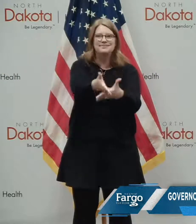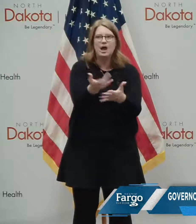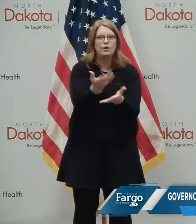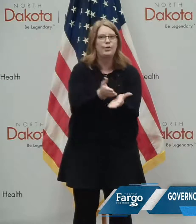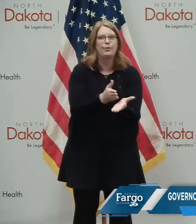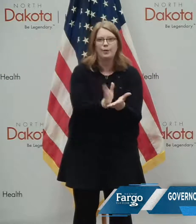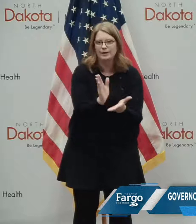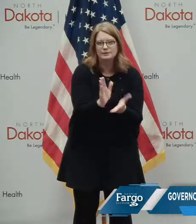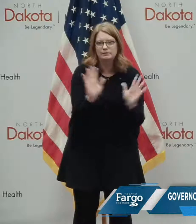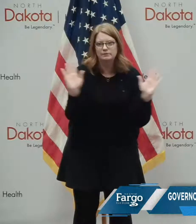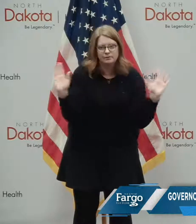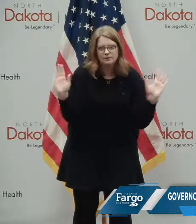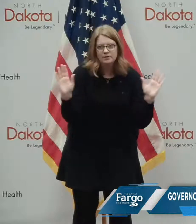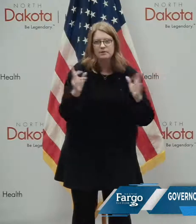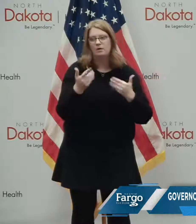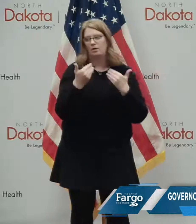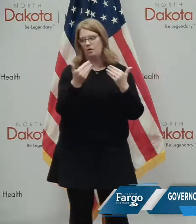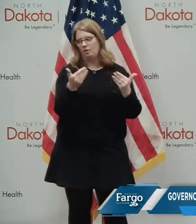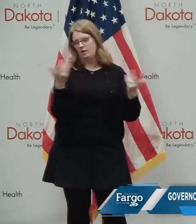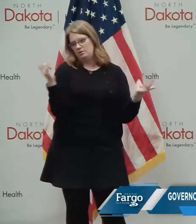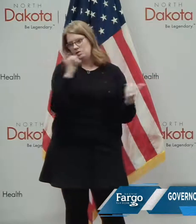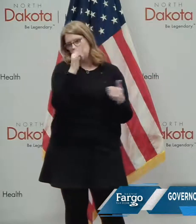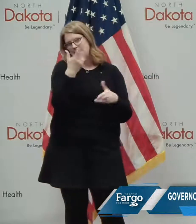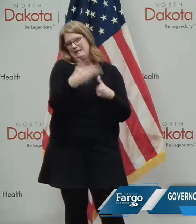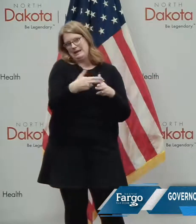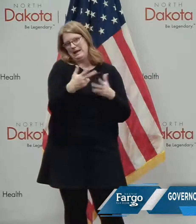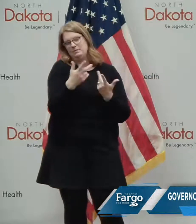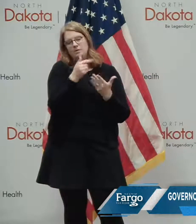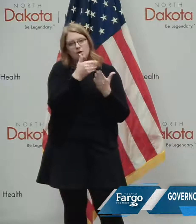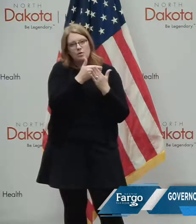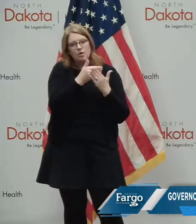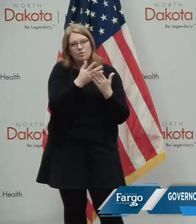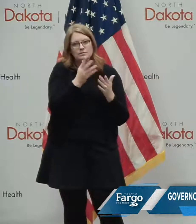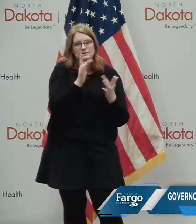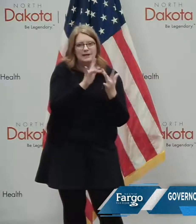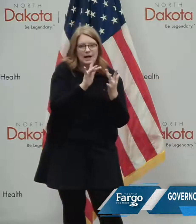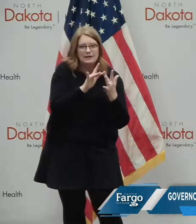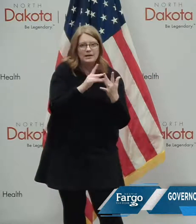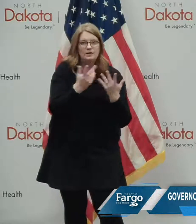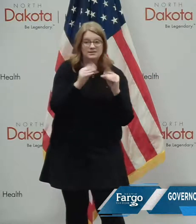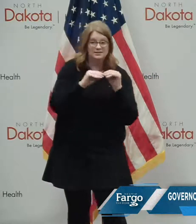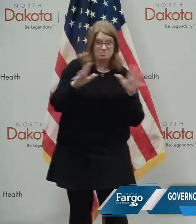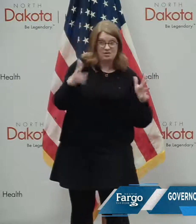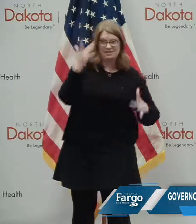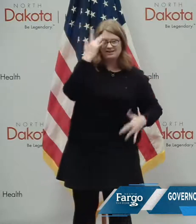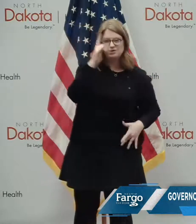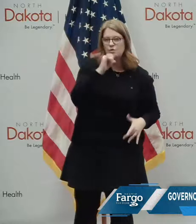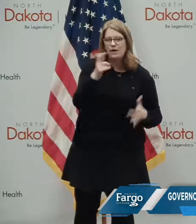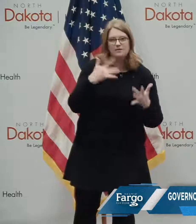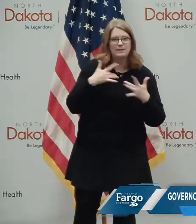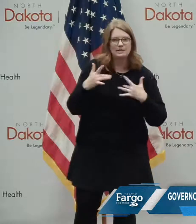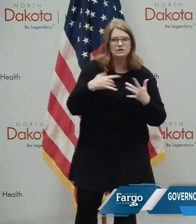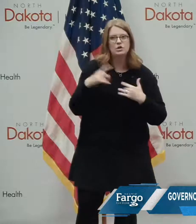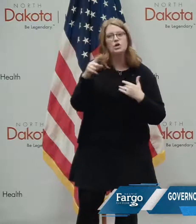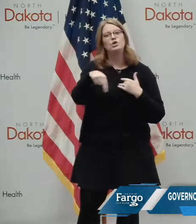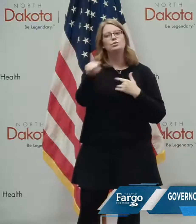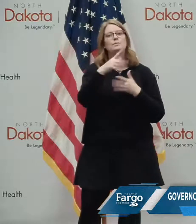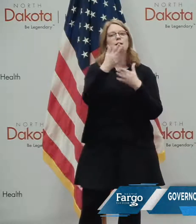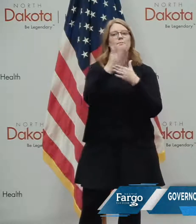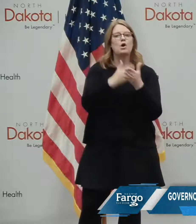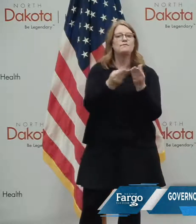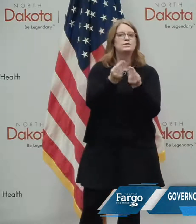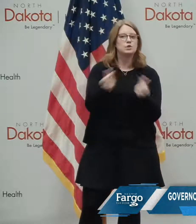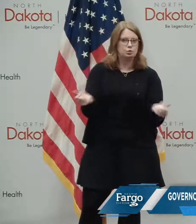do that, and then you don't have to worry about being named a close contact. You don't have to worry about spreading the disease. You can be part of the solution.